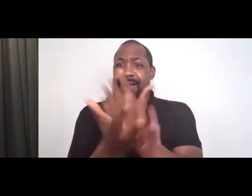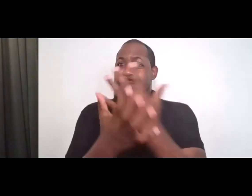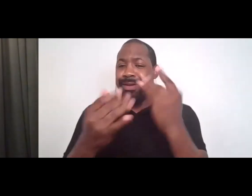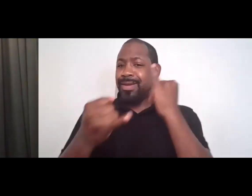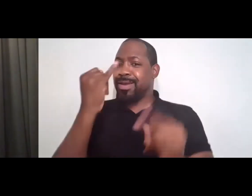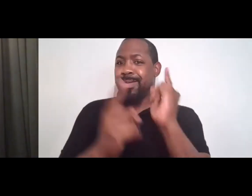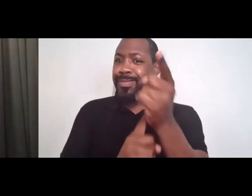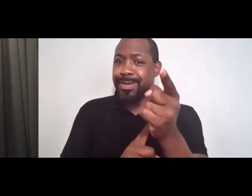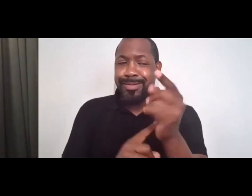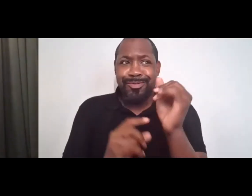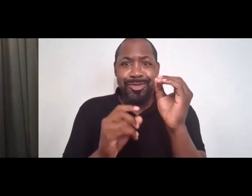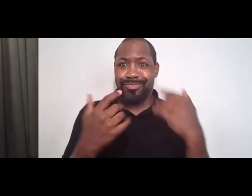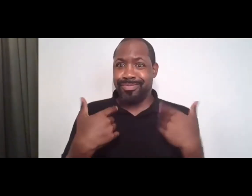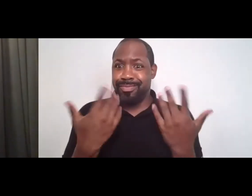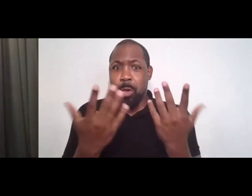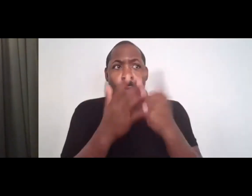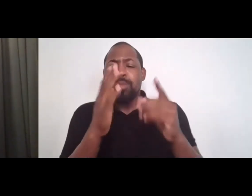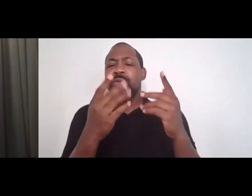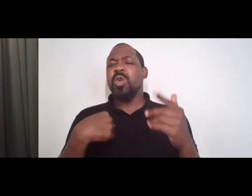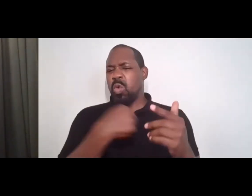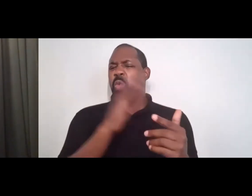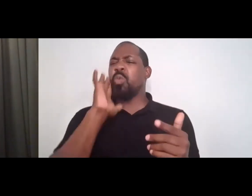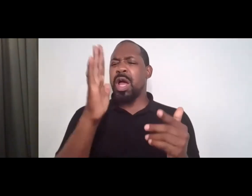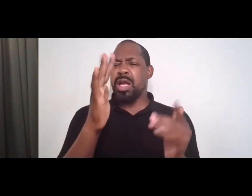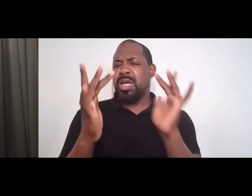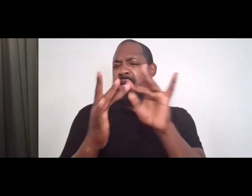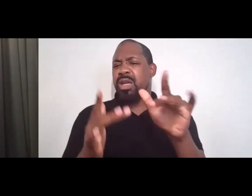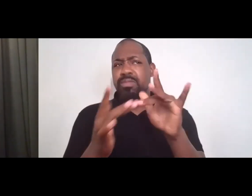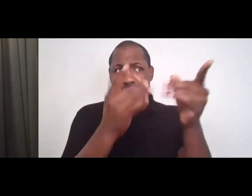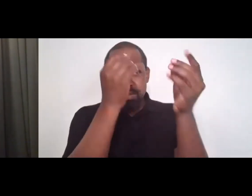going to be moving forward on the reopening and whether it'll be open to the public.